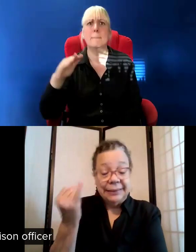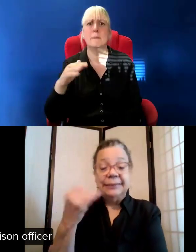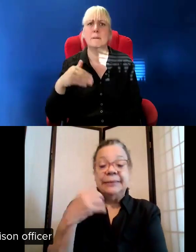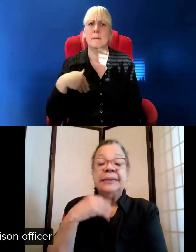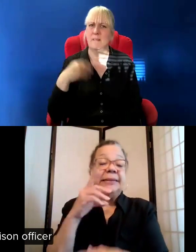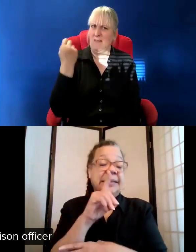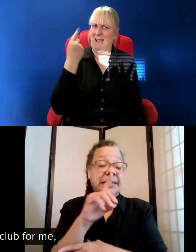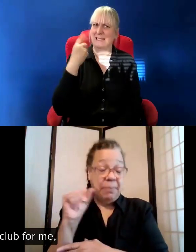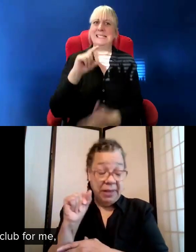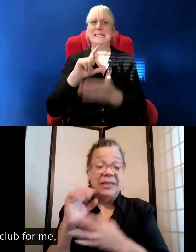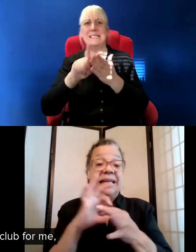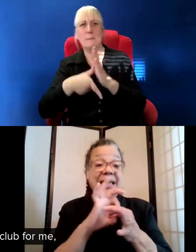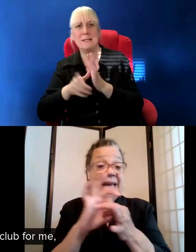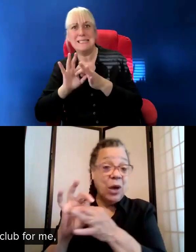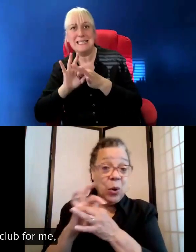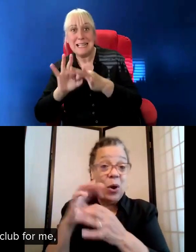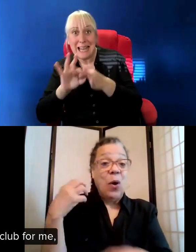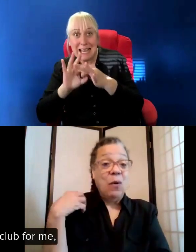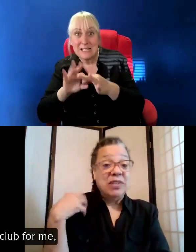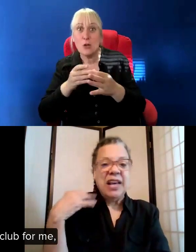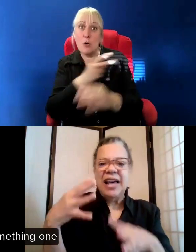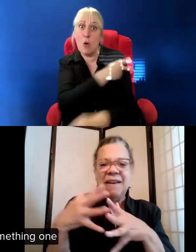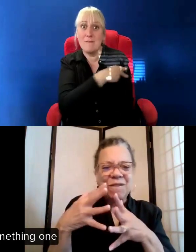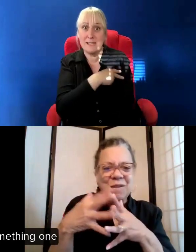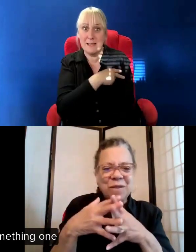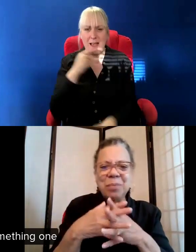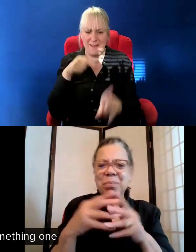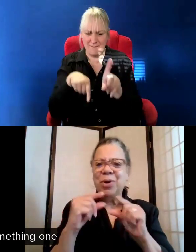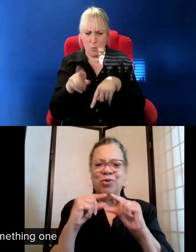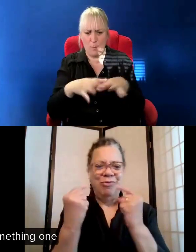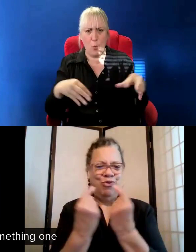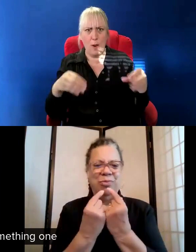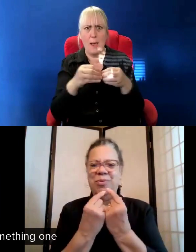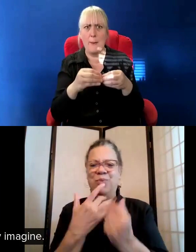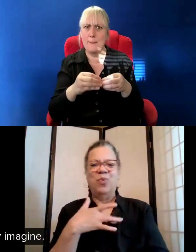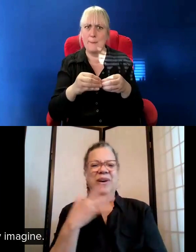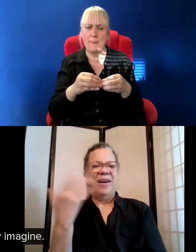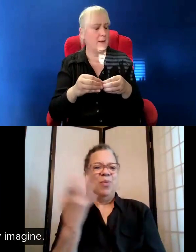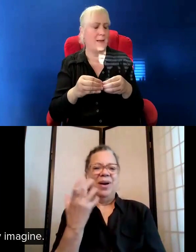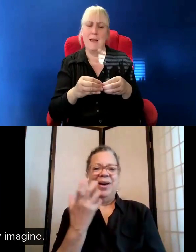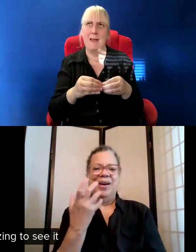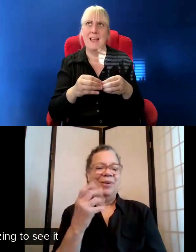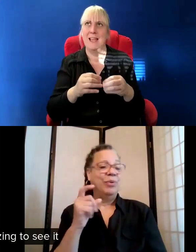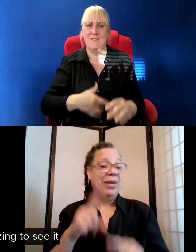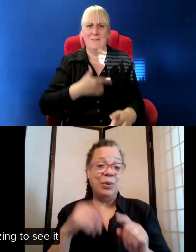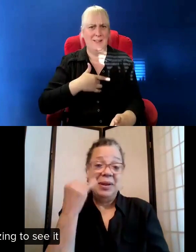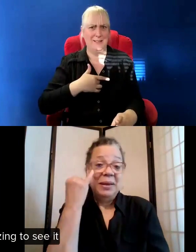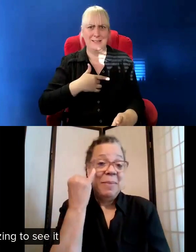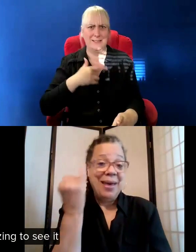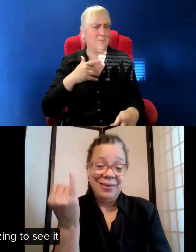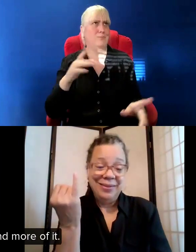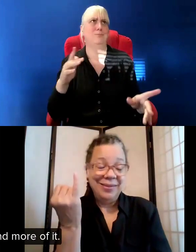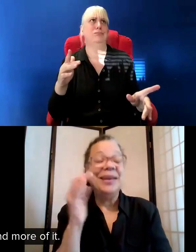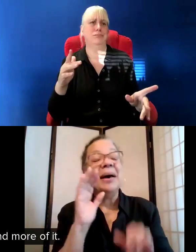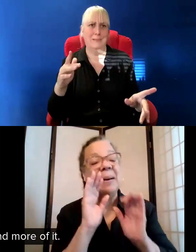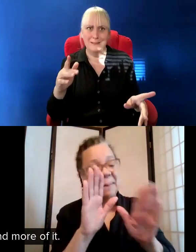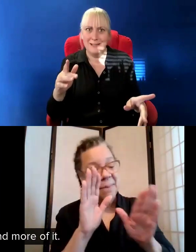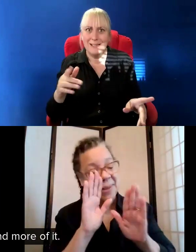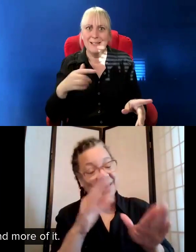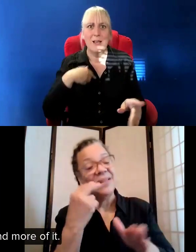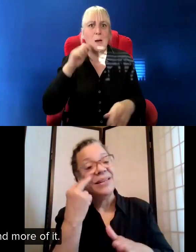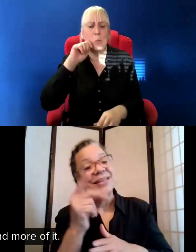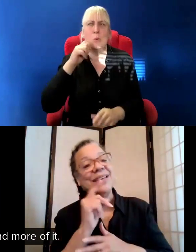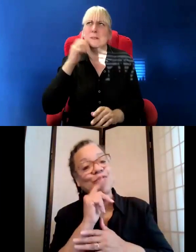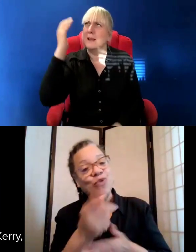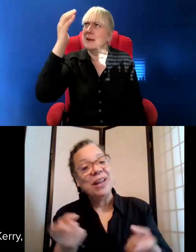disability liaison officer at a football club, for me, feels like something one could only imagine. And it's amazing to see it as a reality and